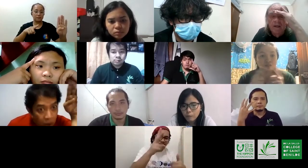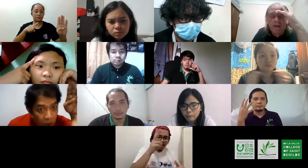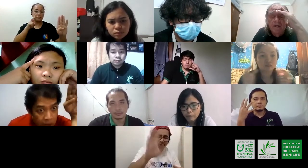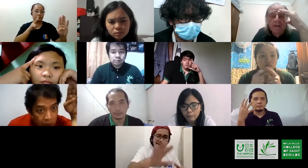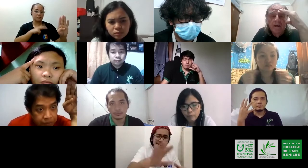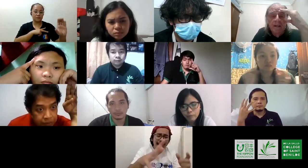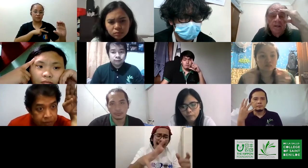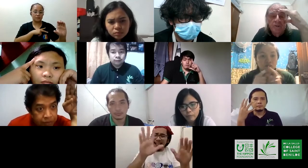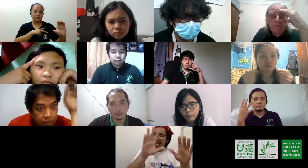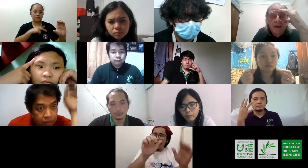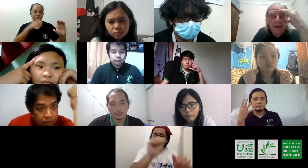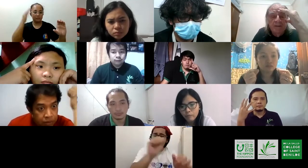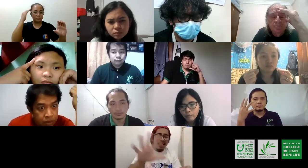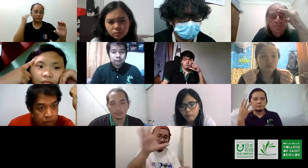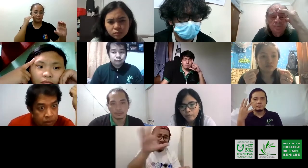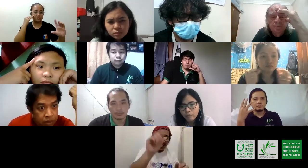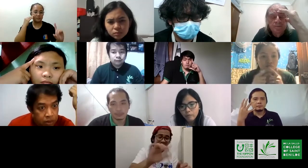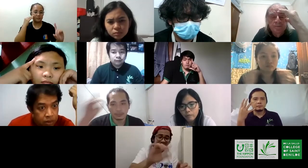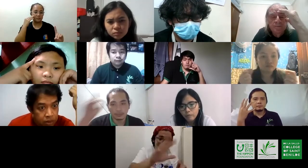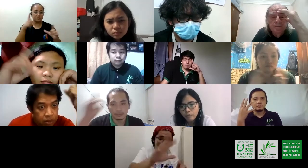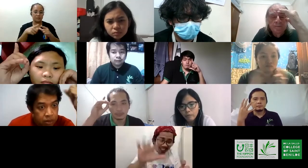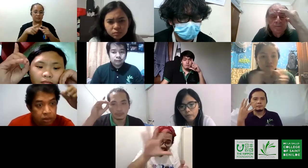Korea, D, Japan.